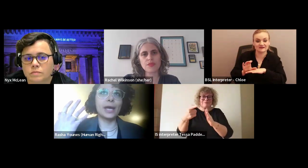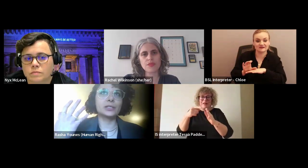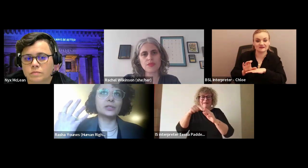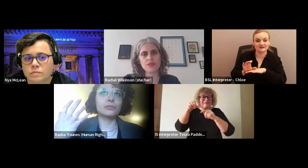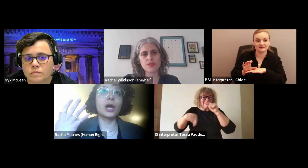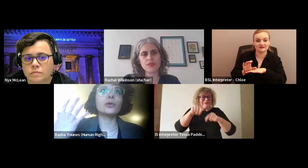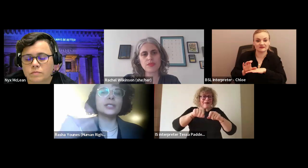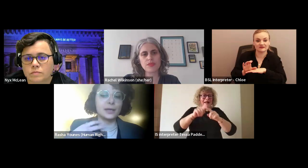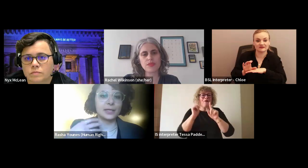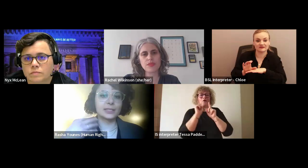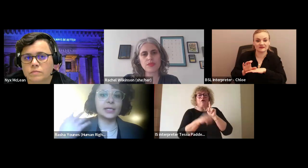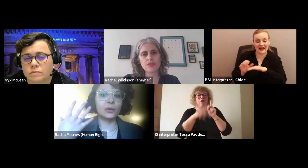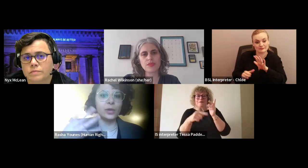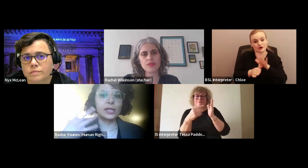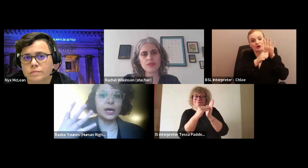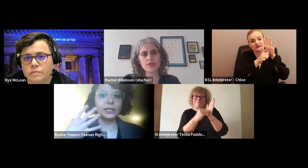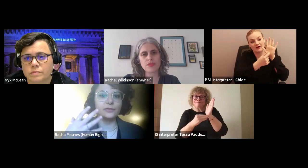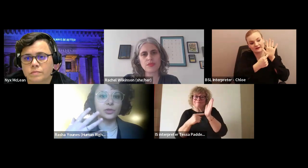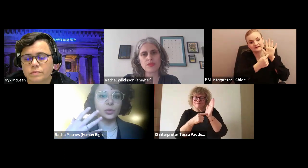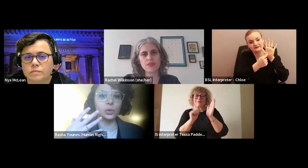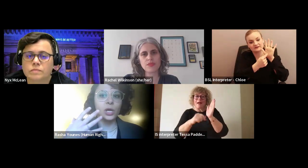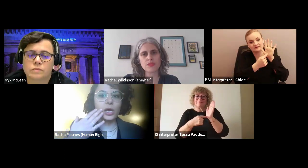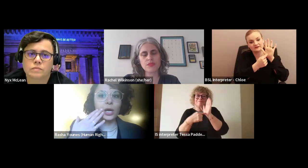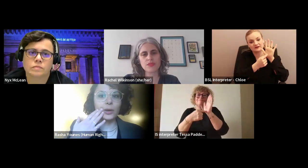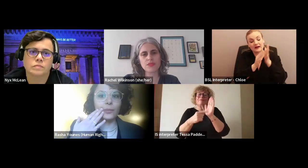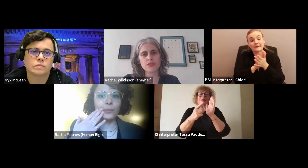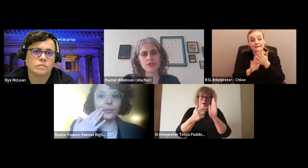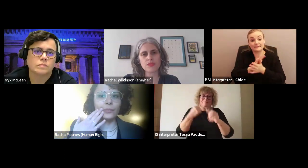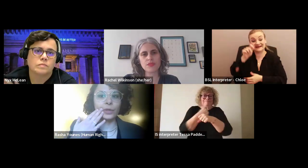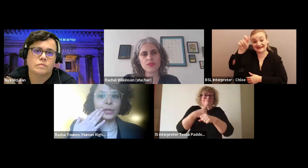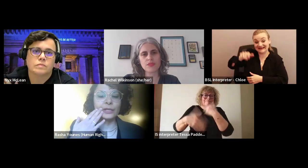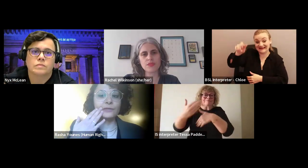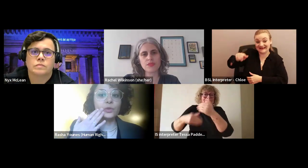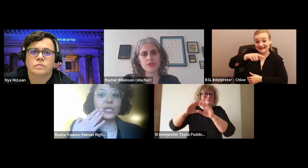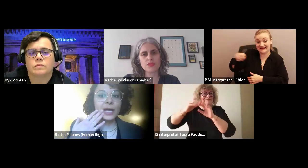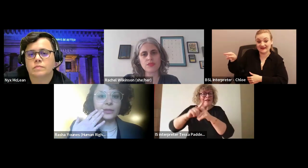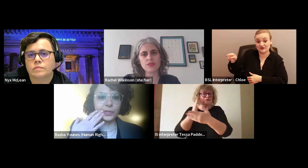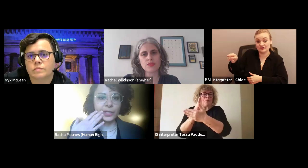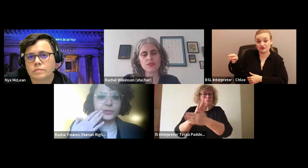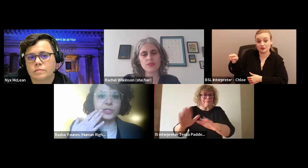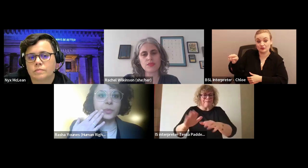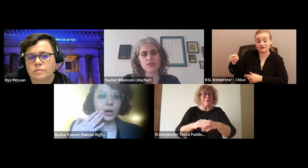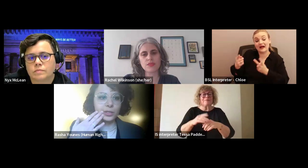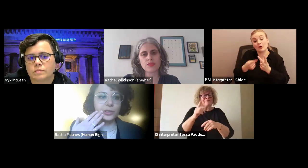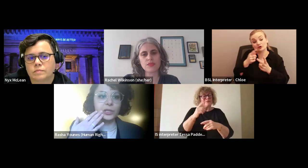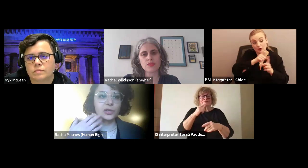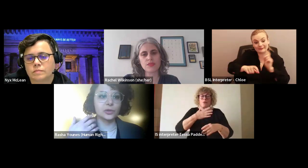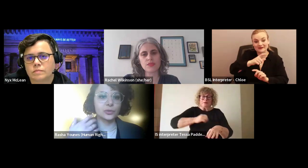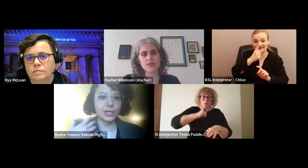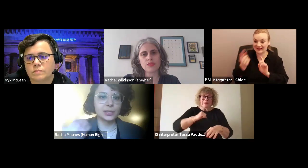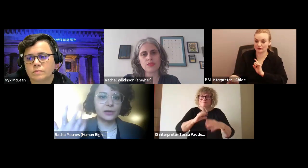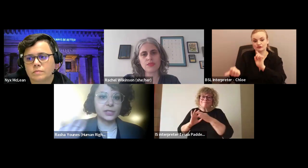prioritized in the way that individual individuals and communities respond